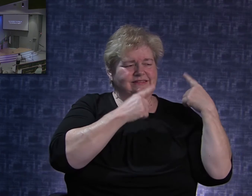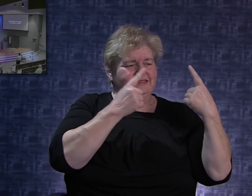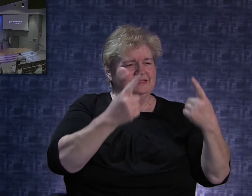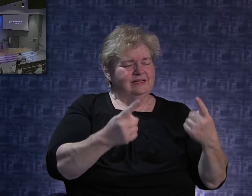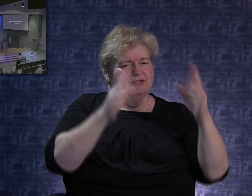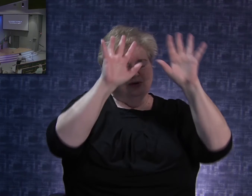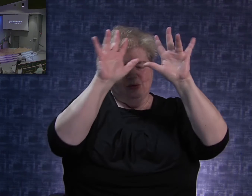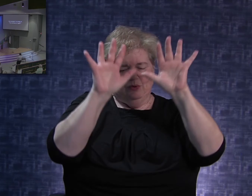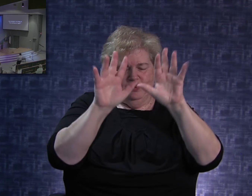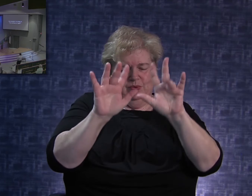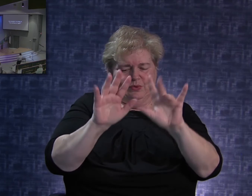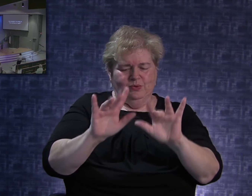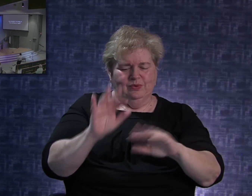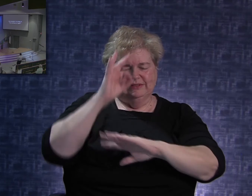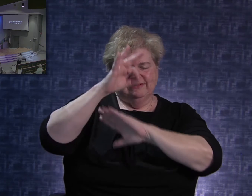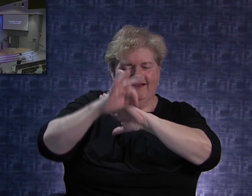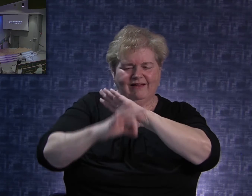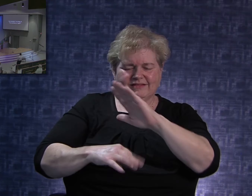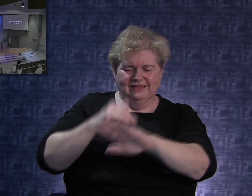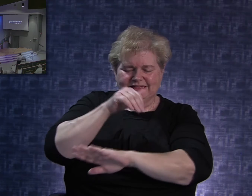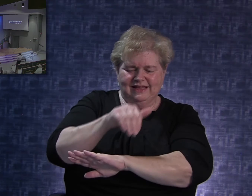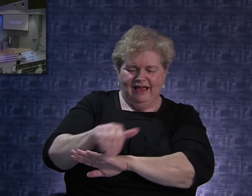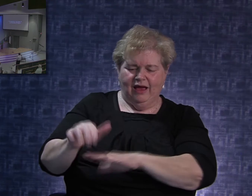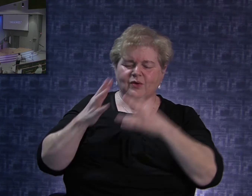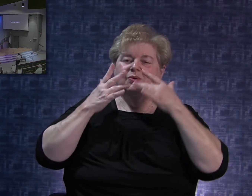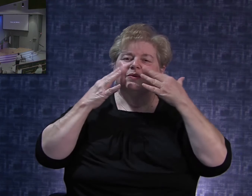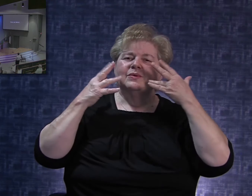light, yet conceals it to bring us the coolness of